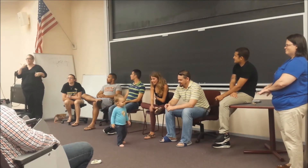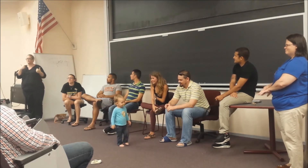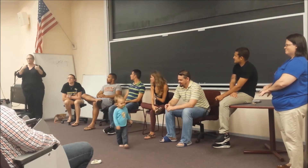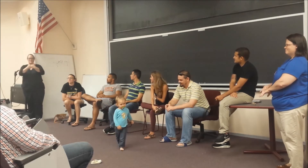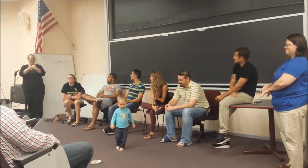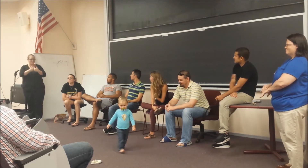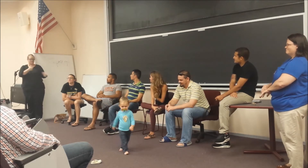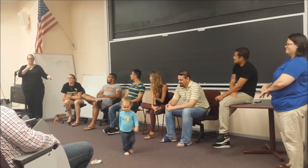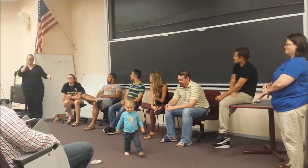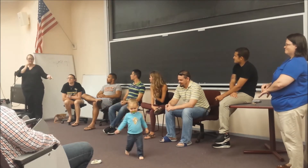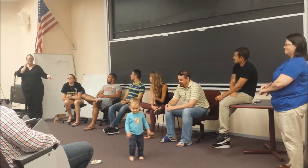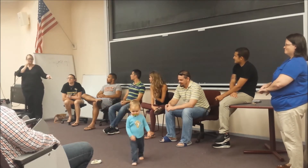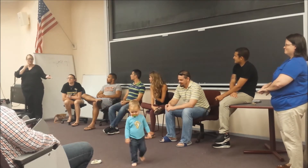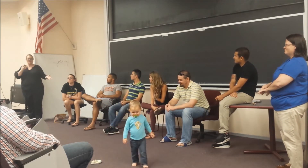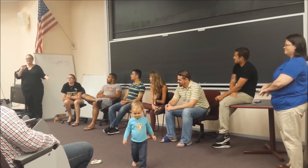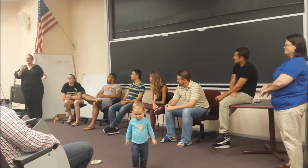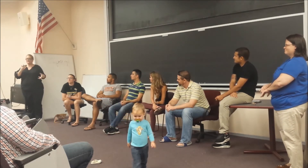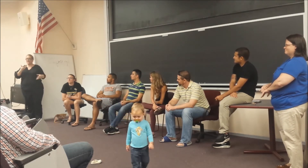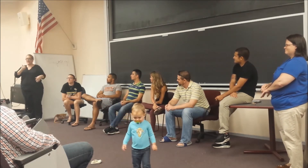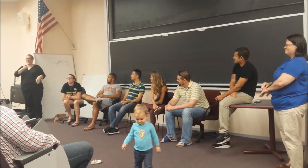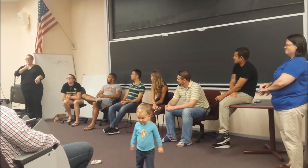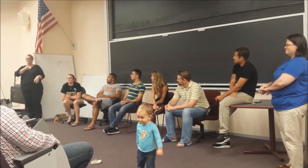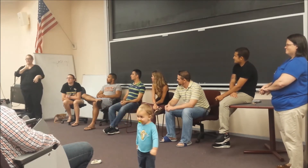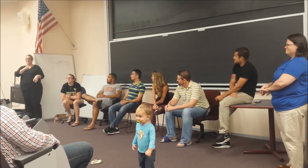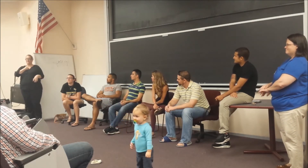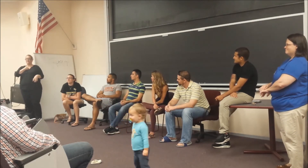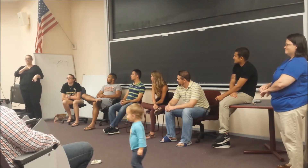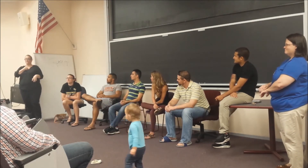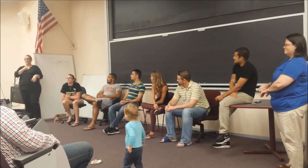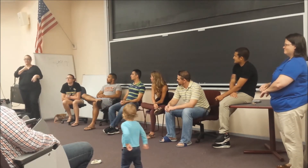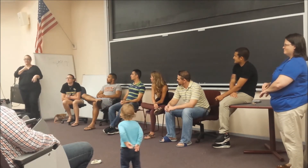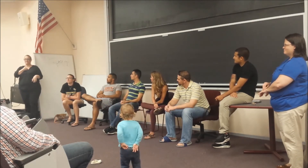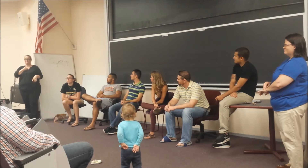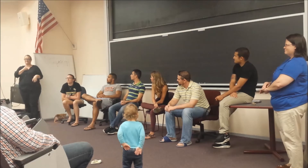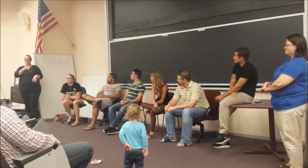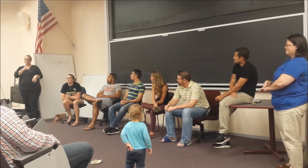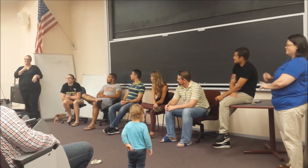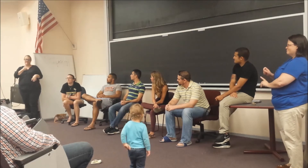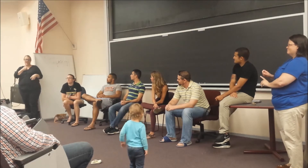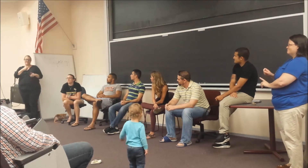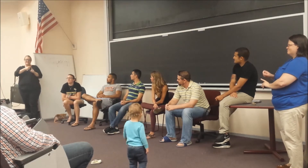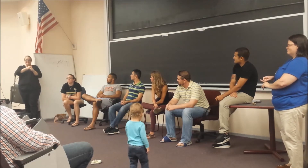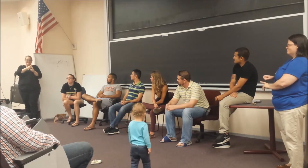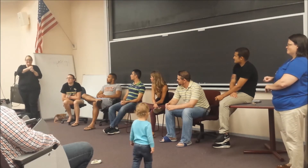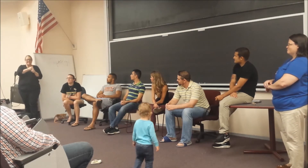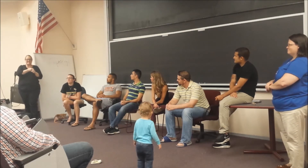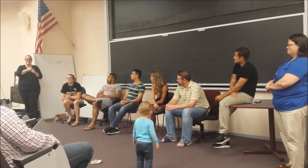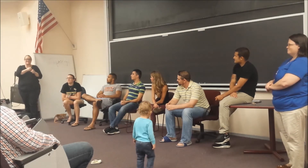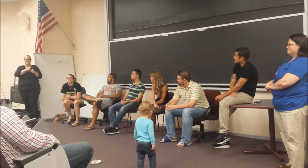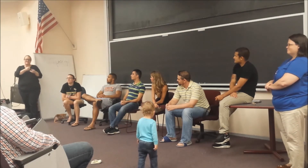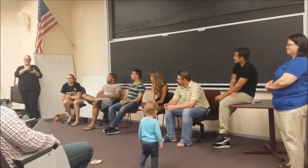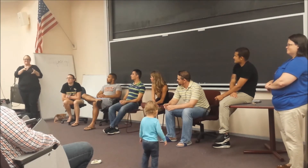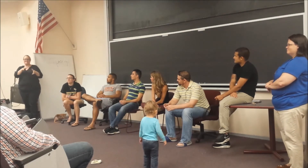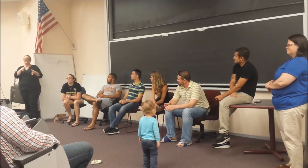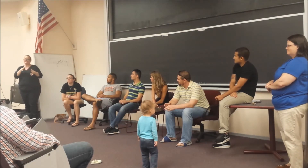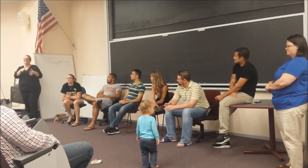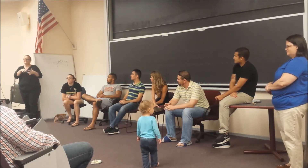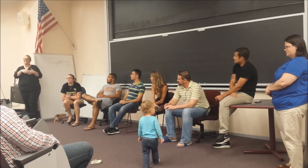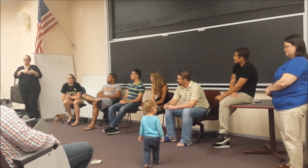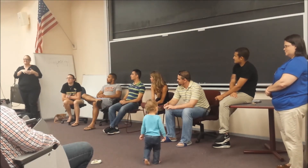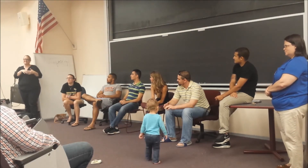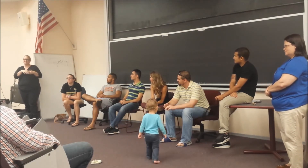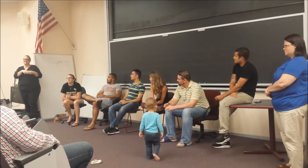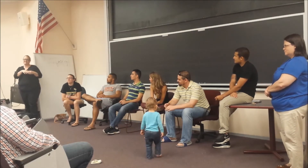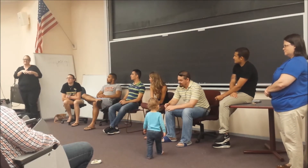going to go through. And I used to pick on her, I guess you could say, in such a way that